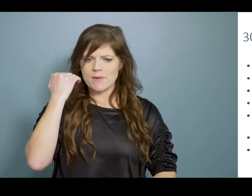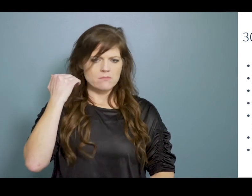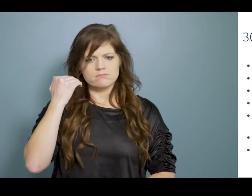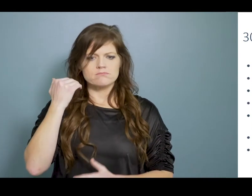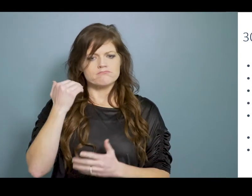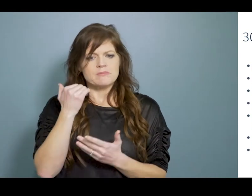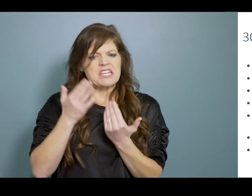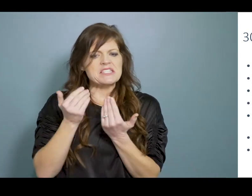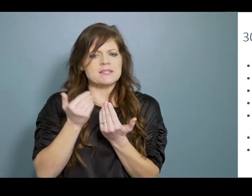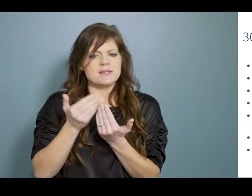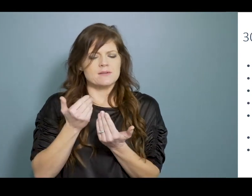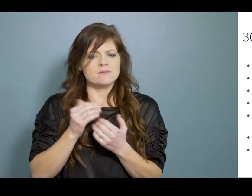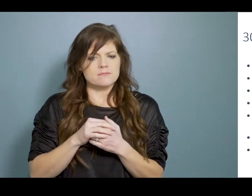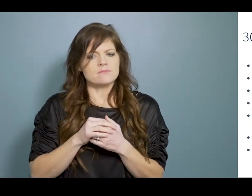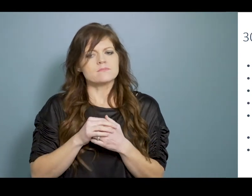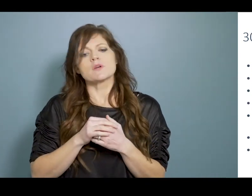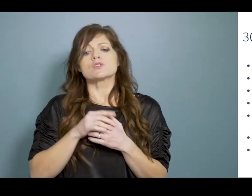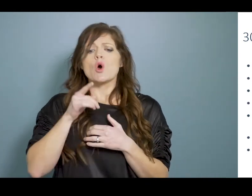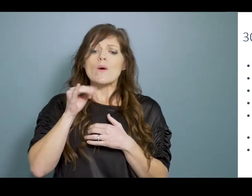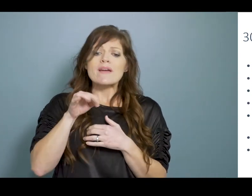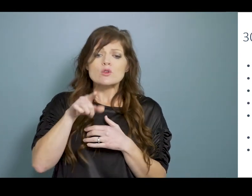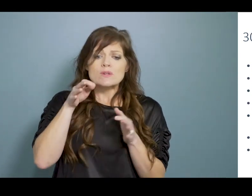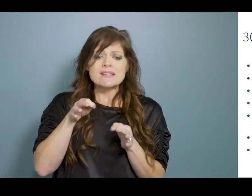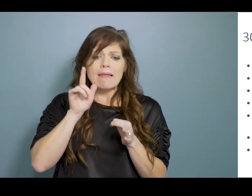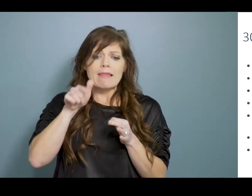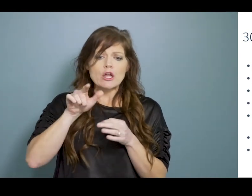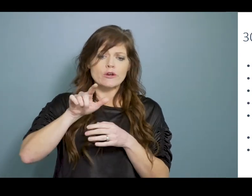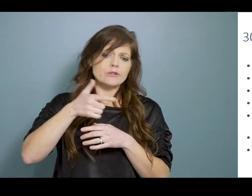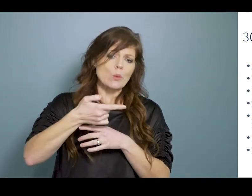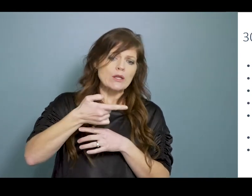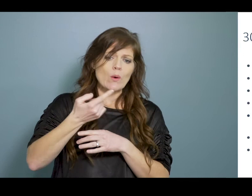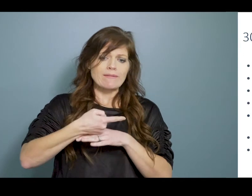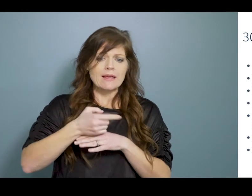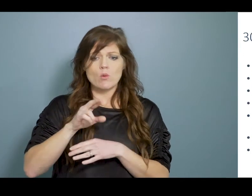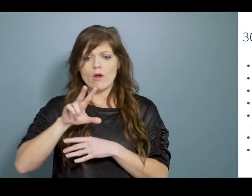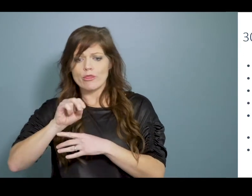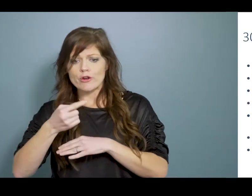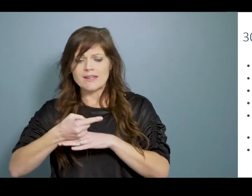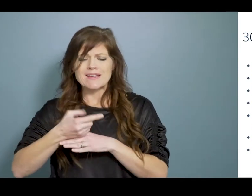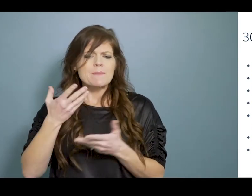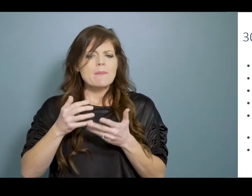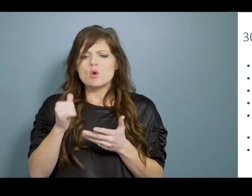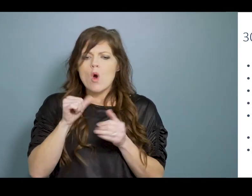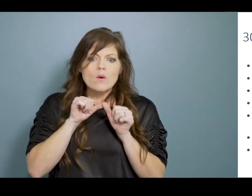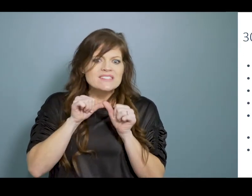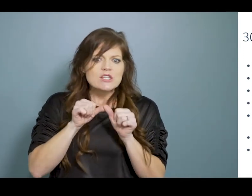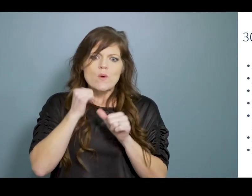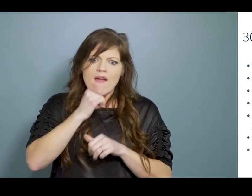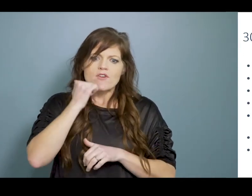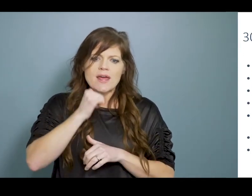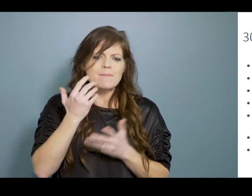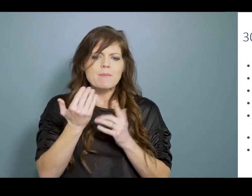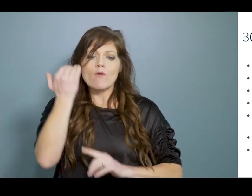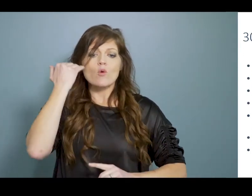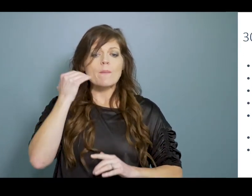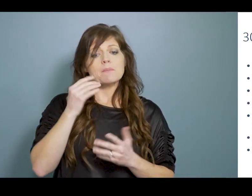something you may decide after 30 days or 21 days that you may do it every other day, or you may